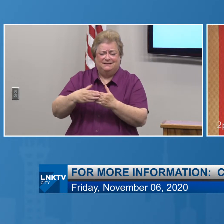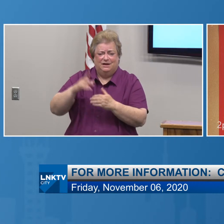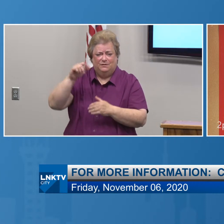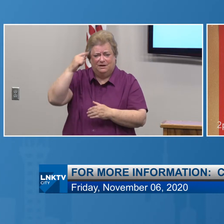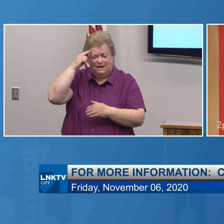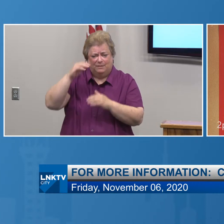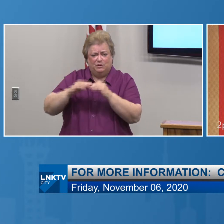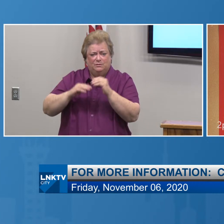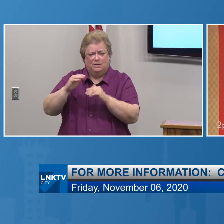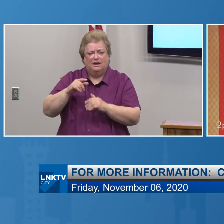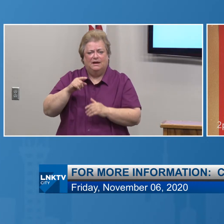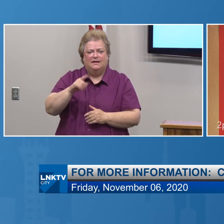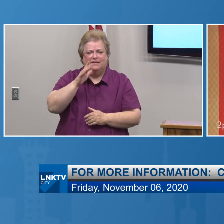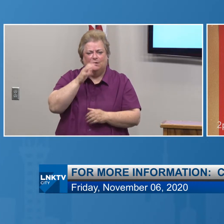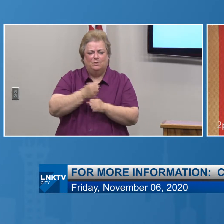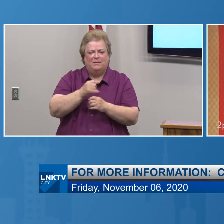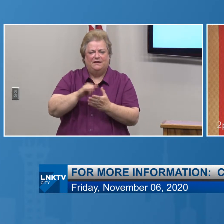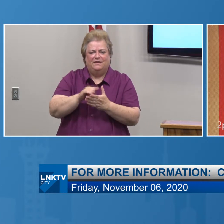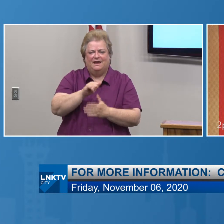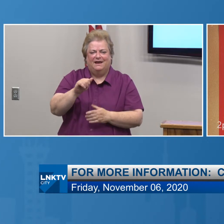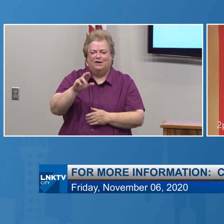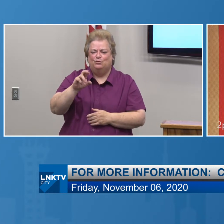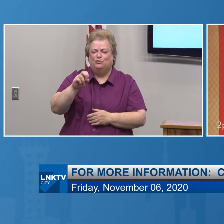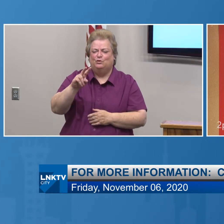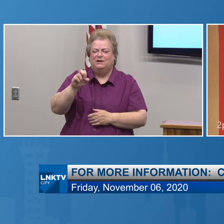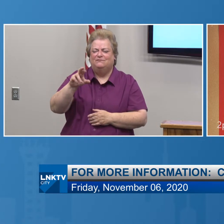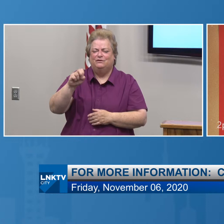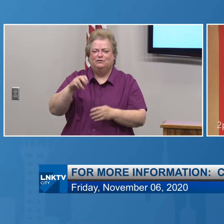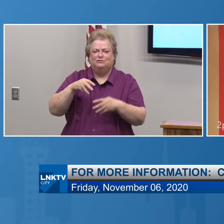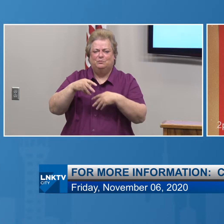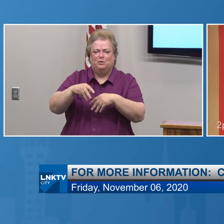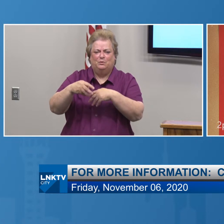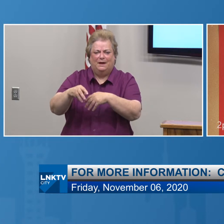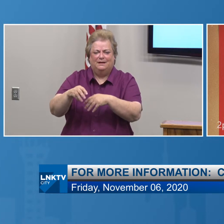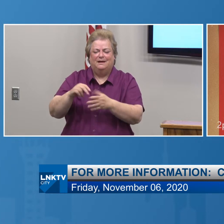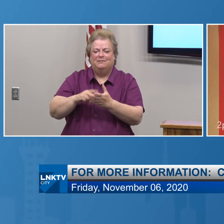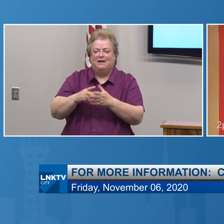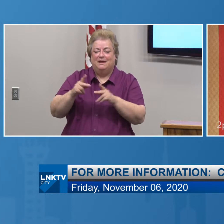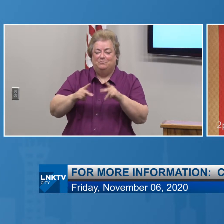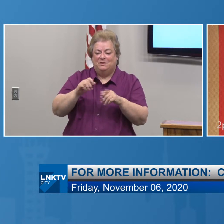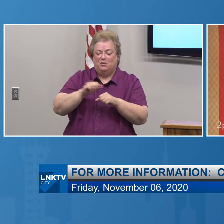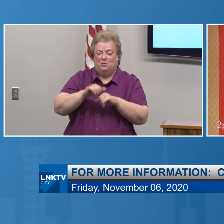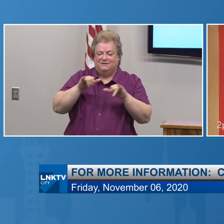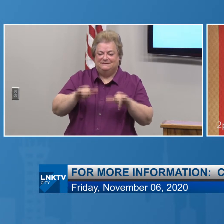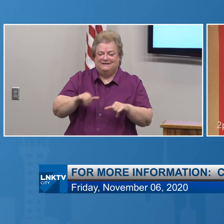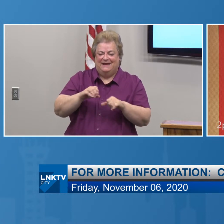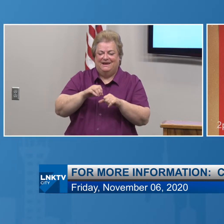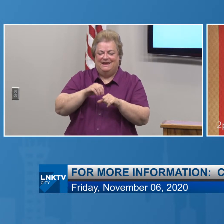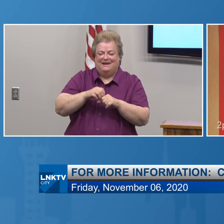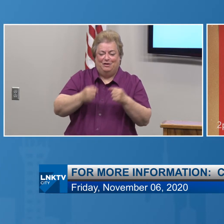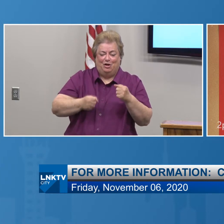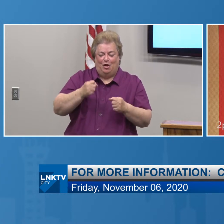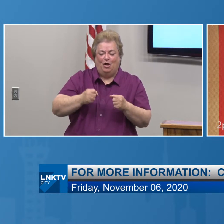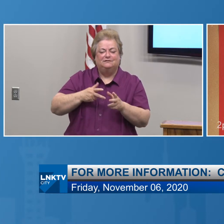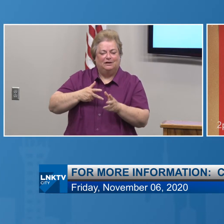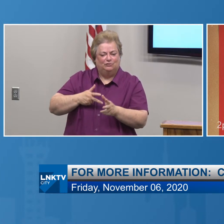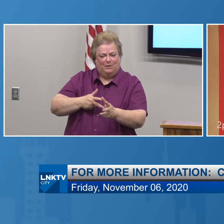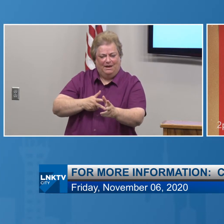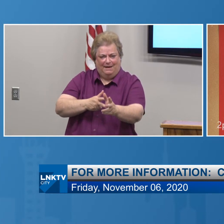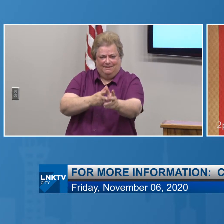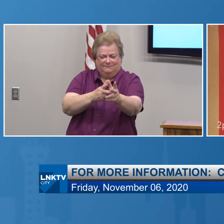to make this a reverse parade, and that means that parade goers will stay in their cars and drive the parade route, which will be lined with the